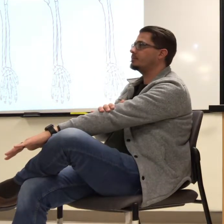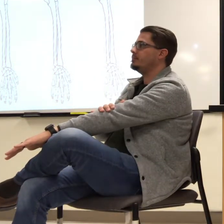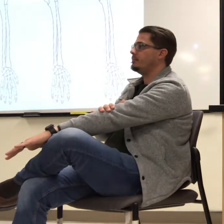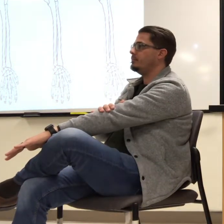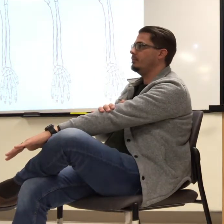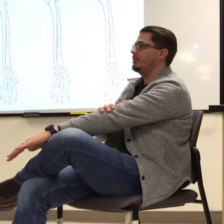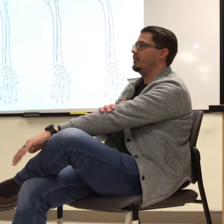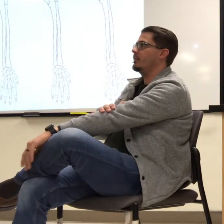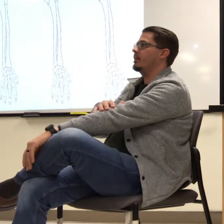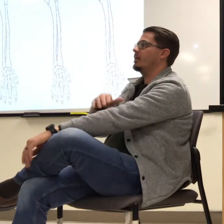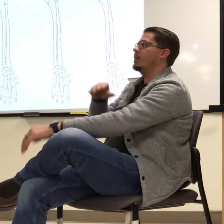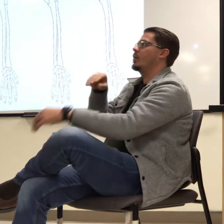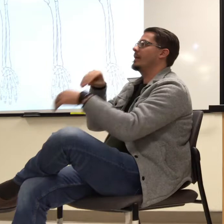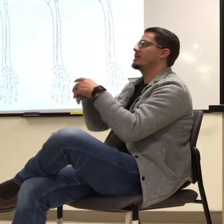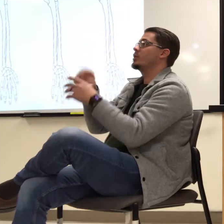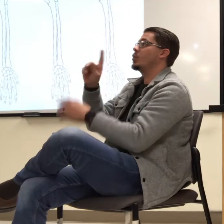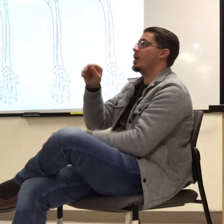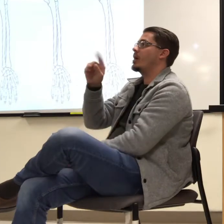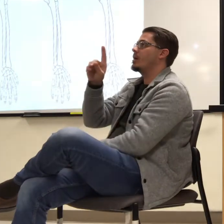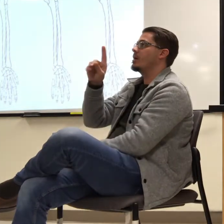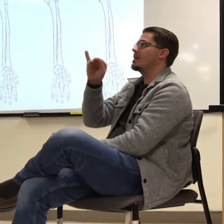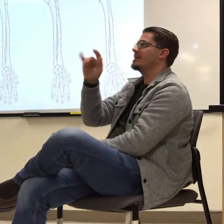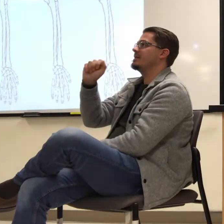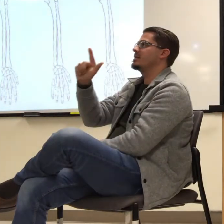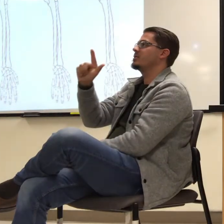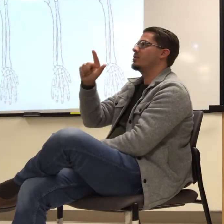the distal phalanges.